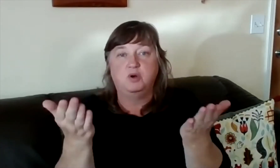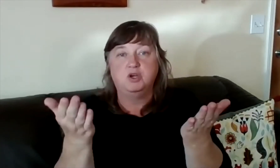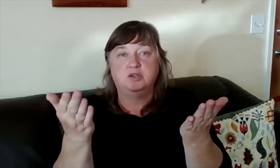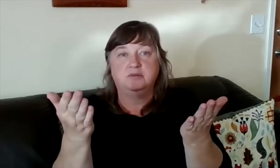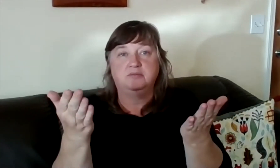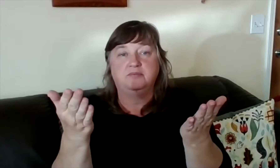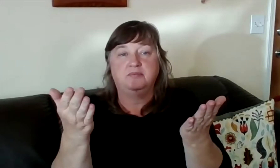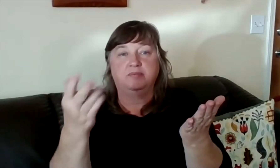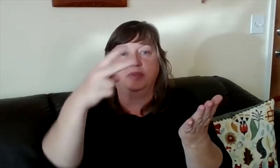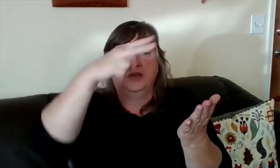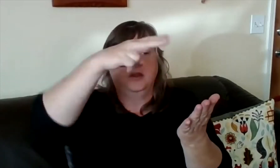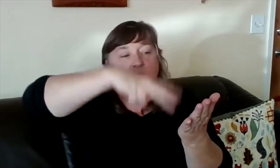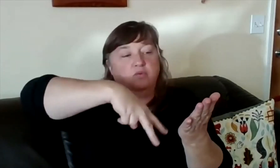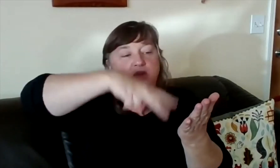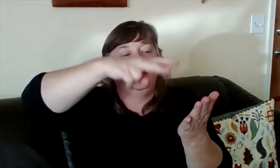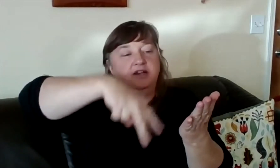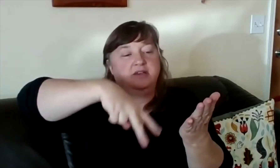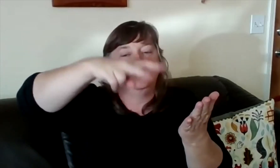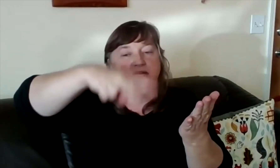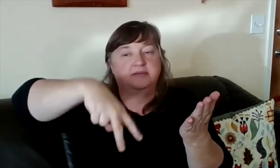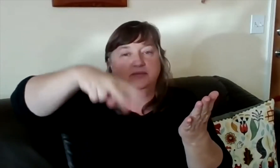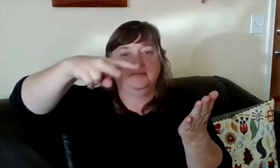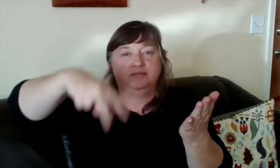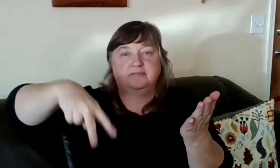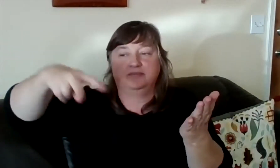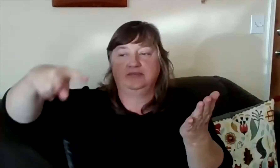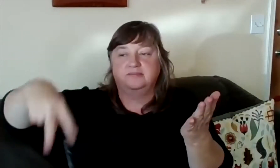Book, read.